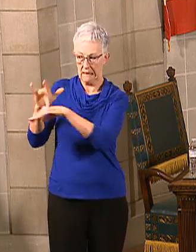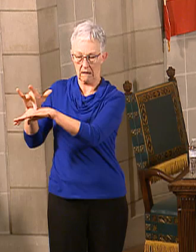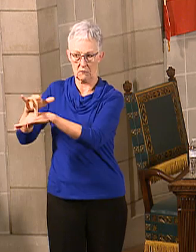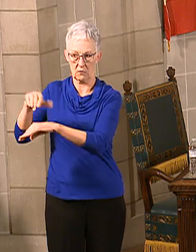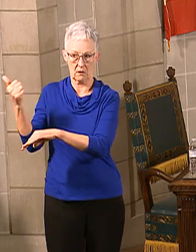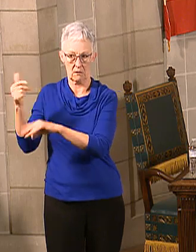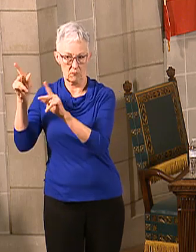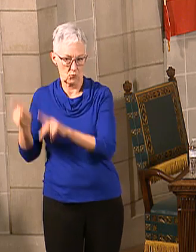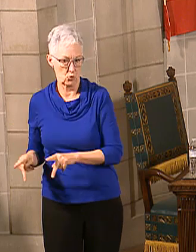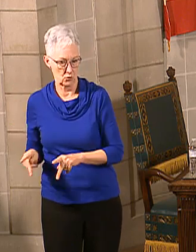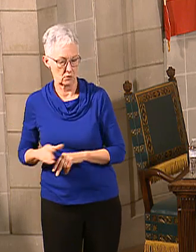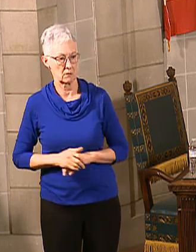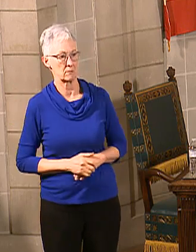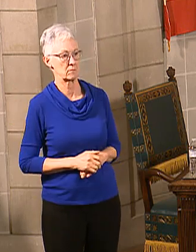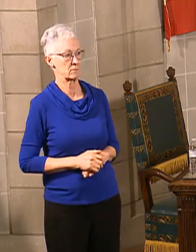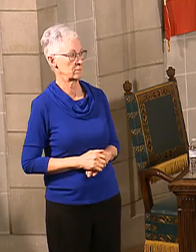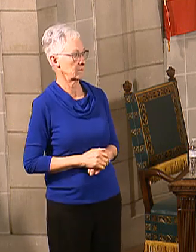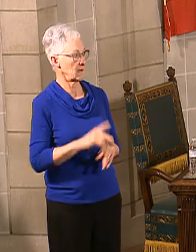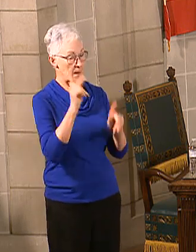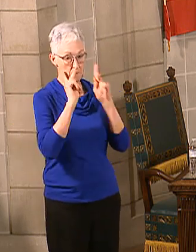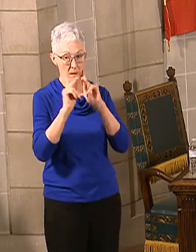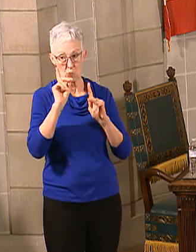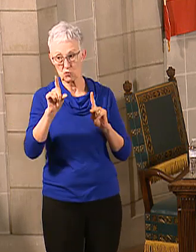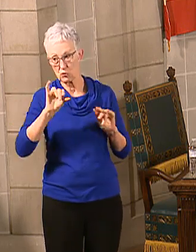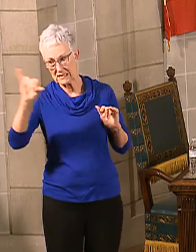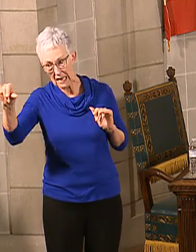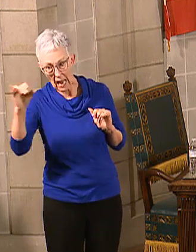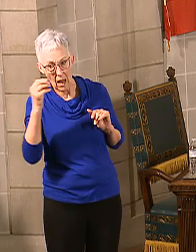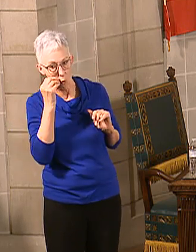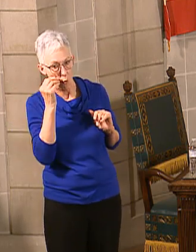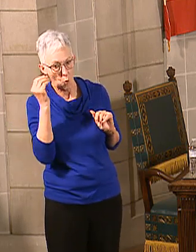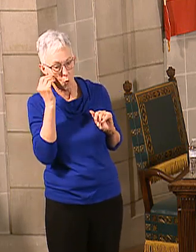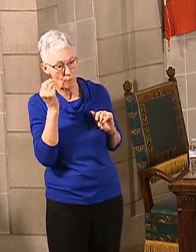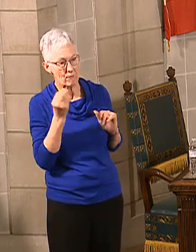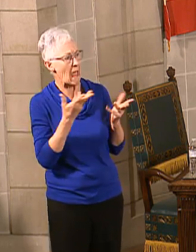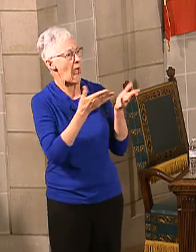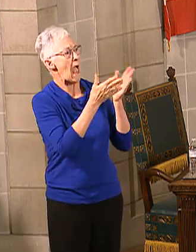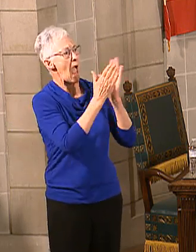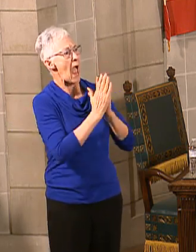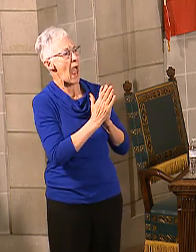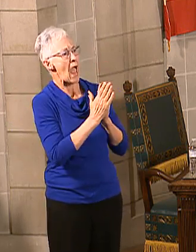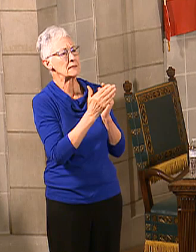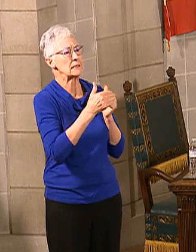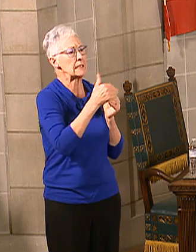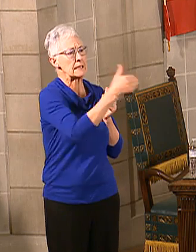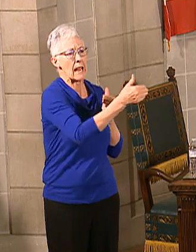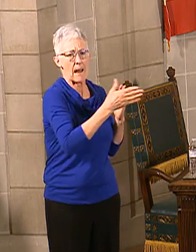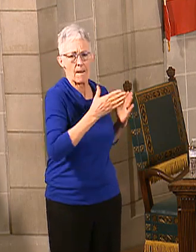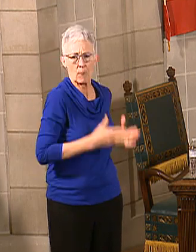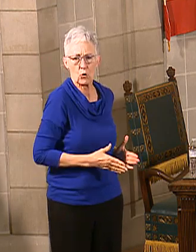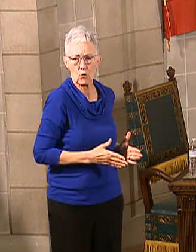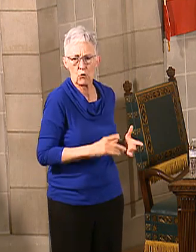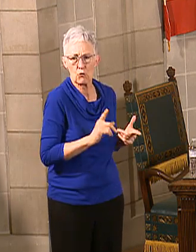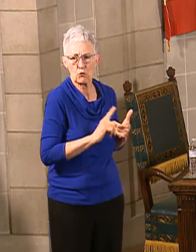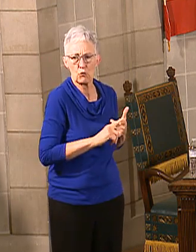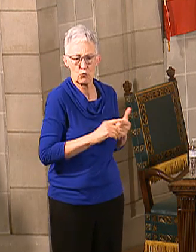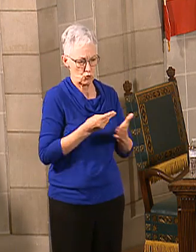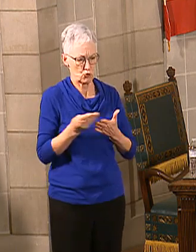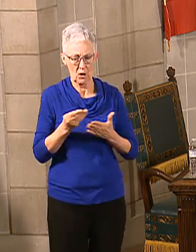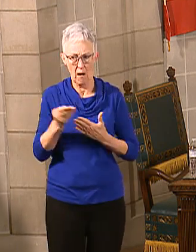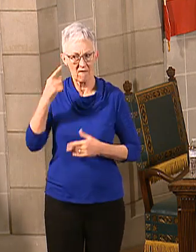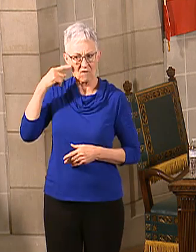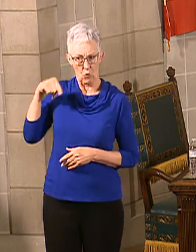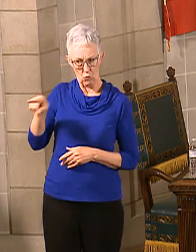shopping. Ask someone to shop for you. As a matter of fact, just this morning, our church sent out 2